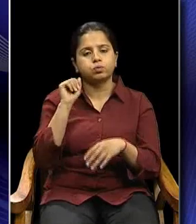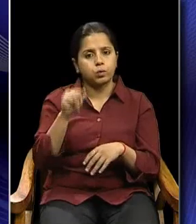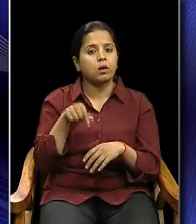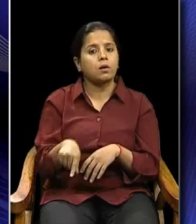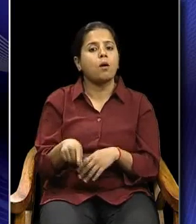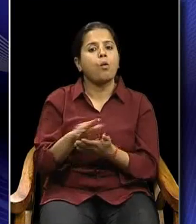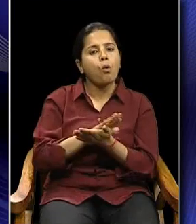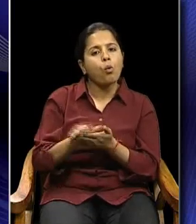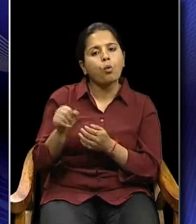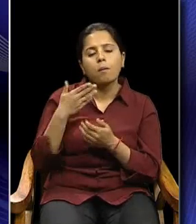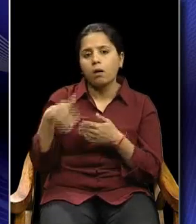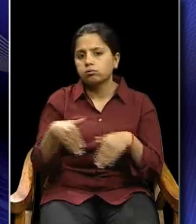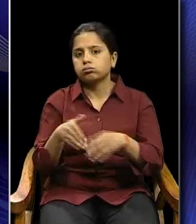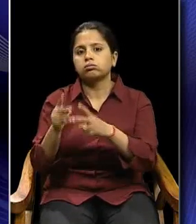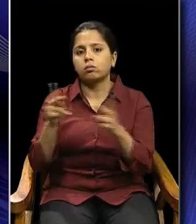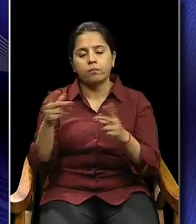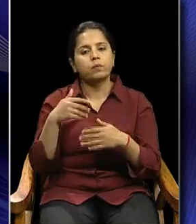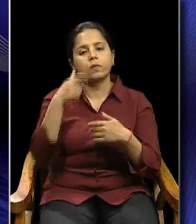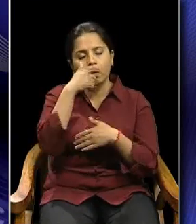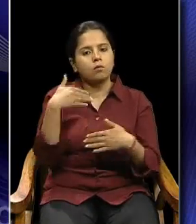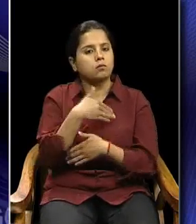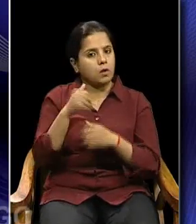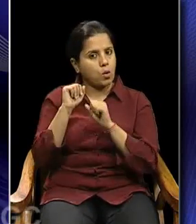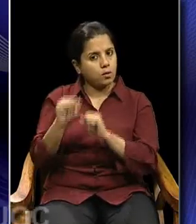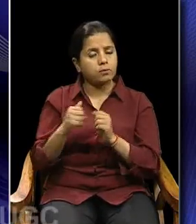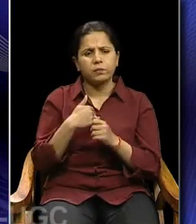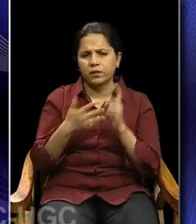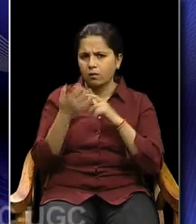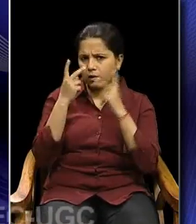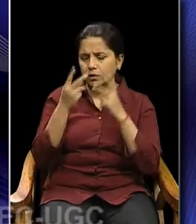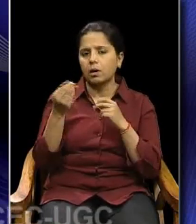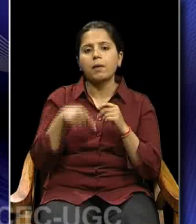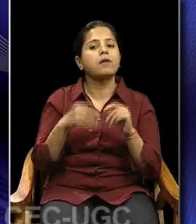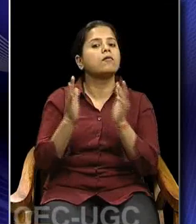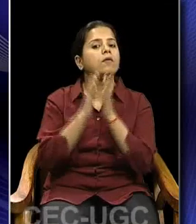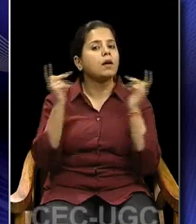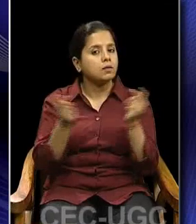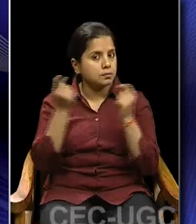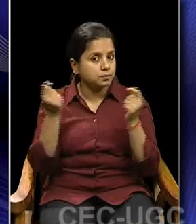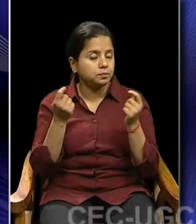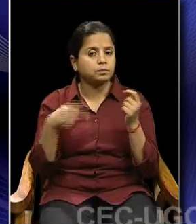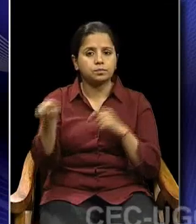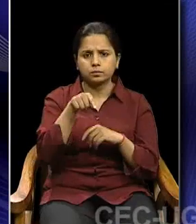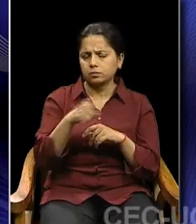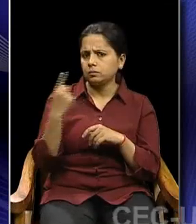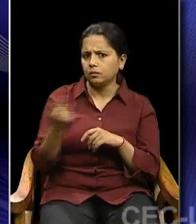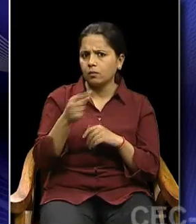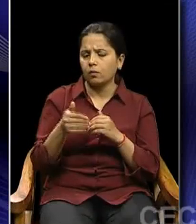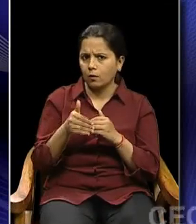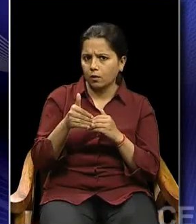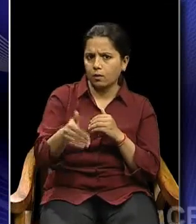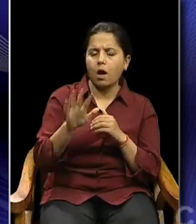sacred rivers. So in that sense we find that such kind of festivals, they not only carry on